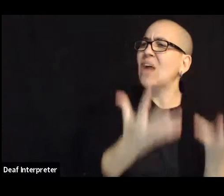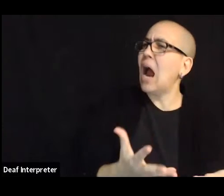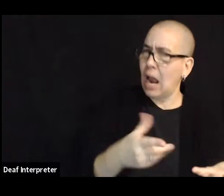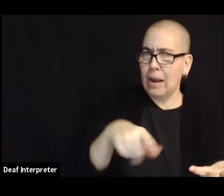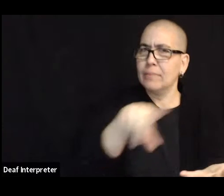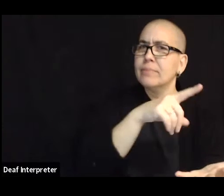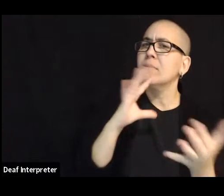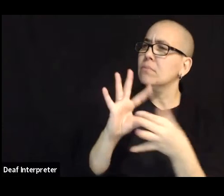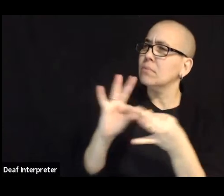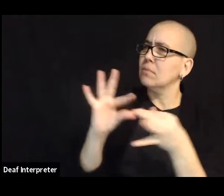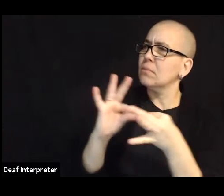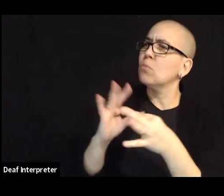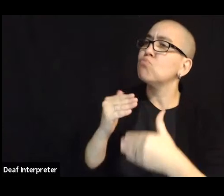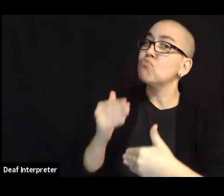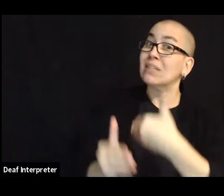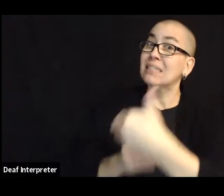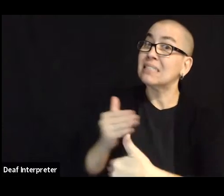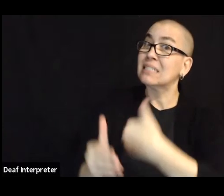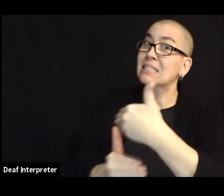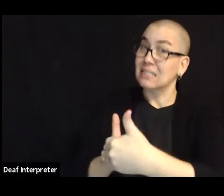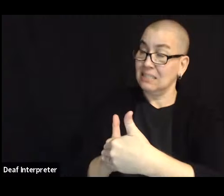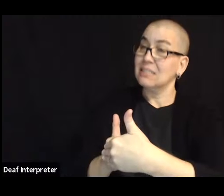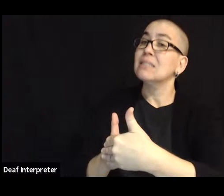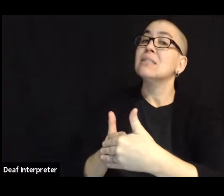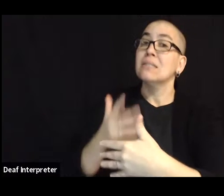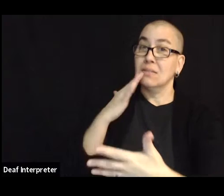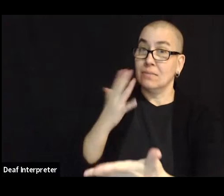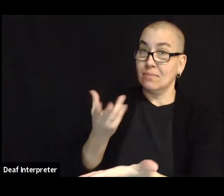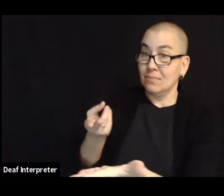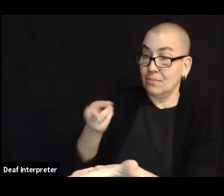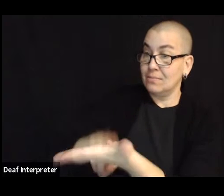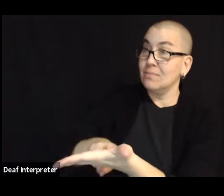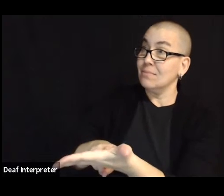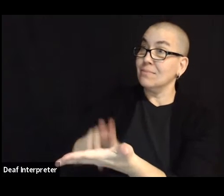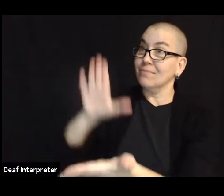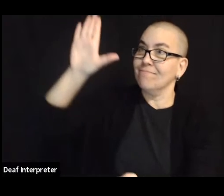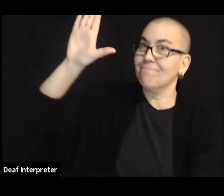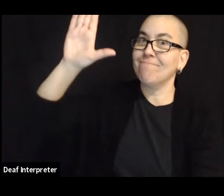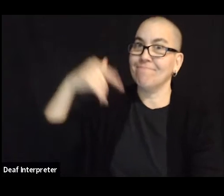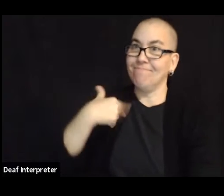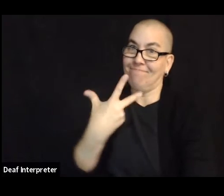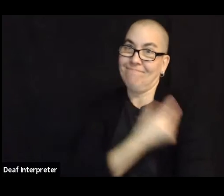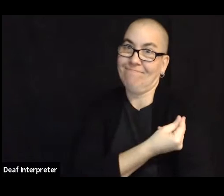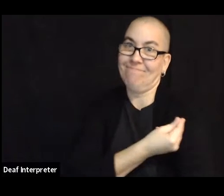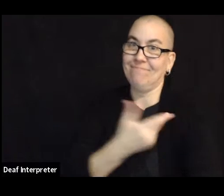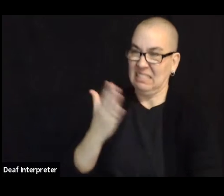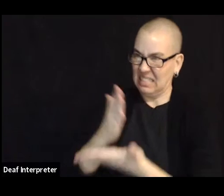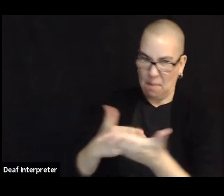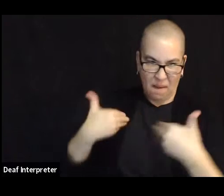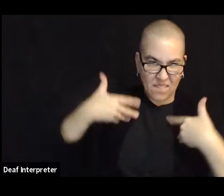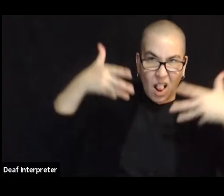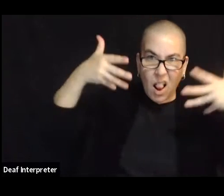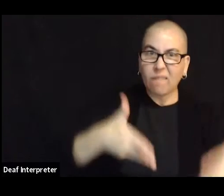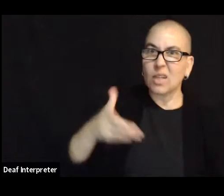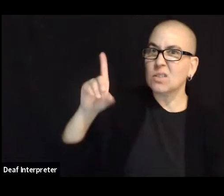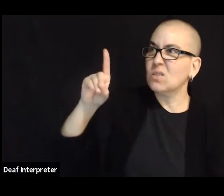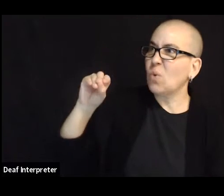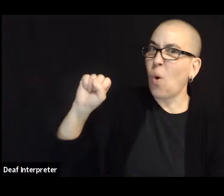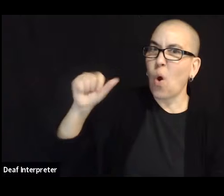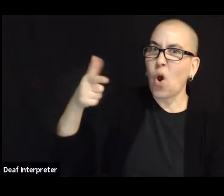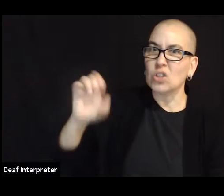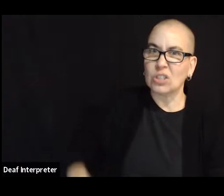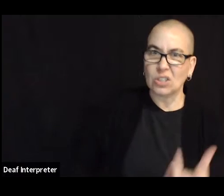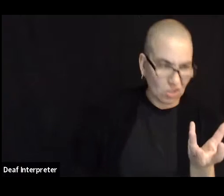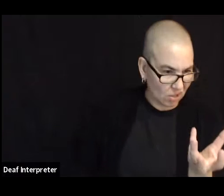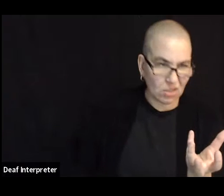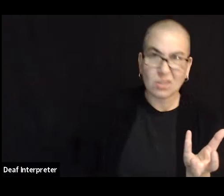workers who have signed up and are eager to get vaccinated. So sometimes they're left with doses in their backup supply of workers, the people they just go down the hall to